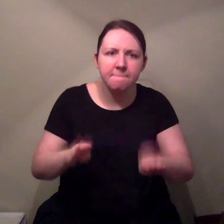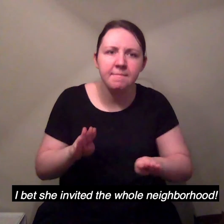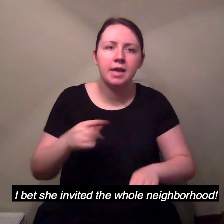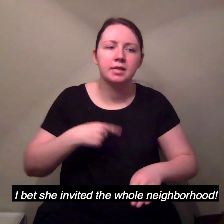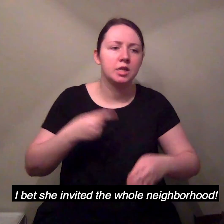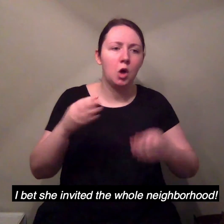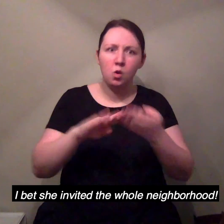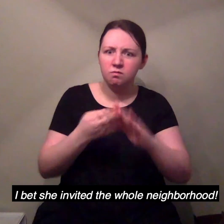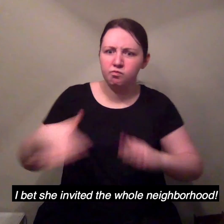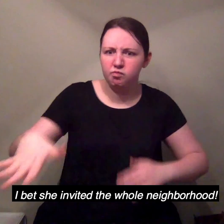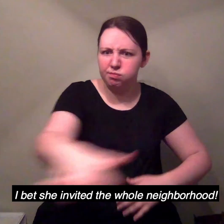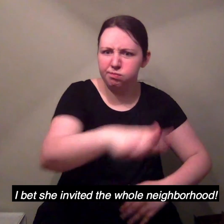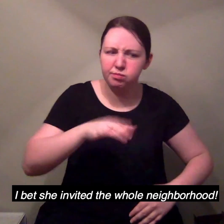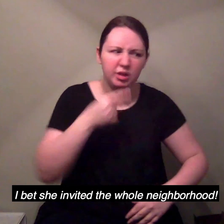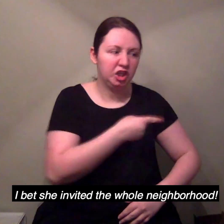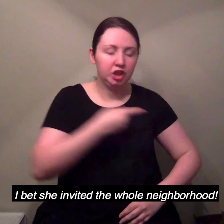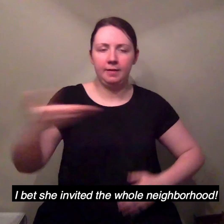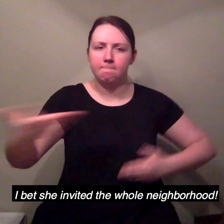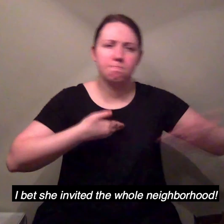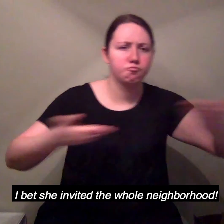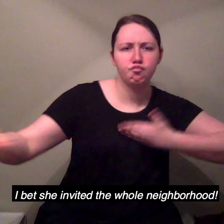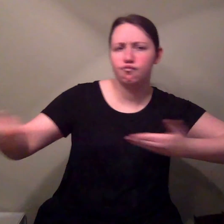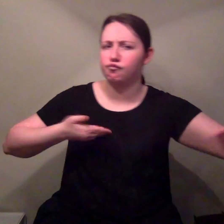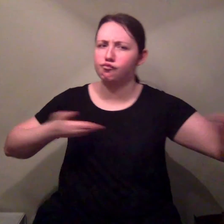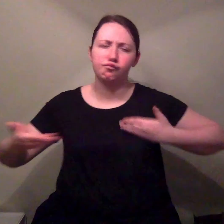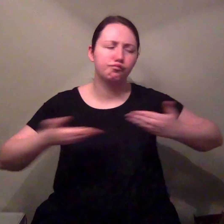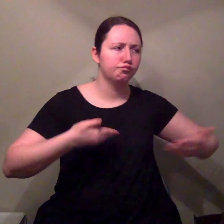I bet she invited the whole neighborhood.